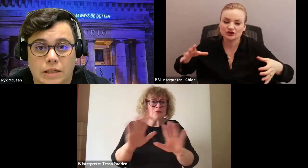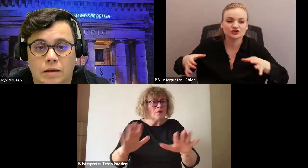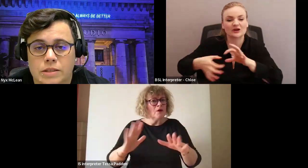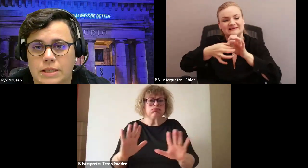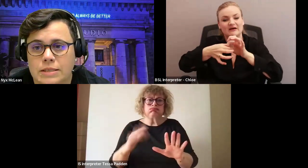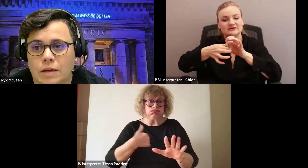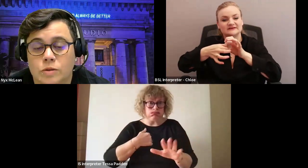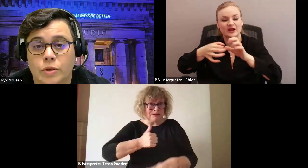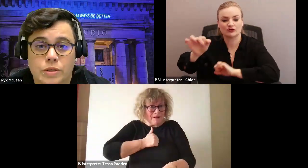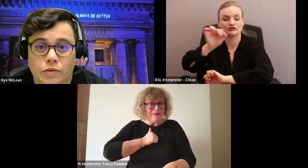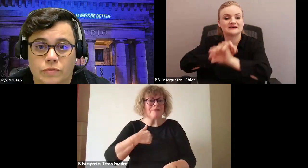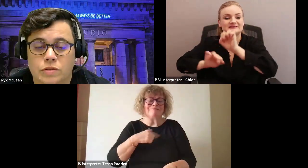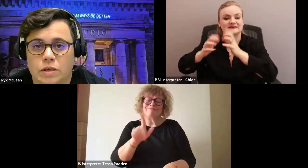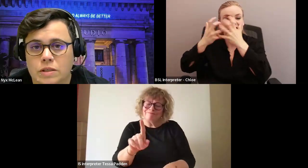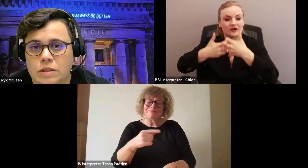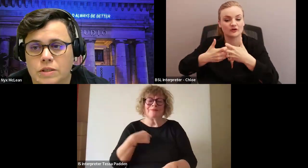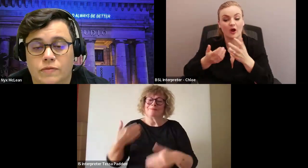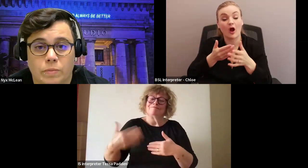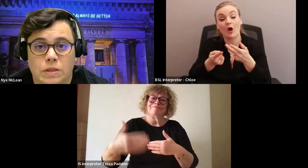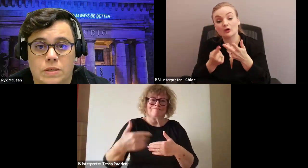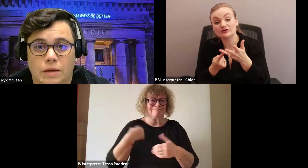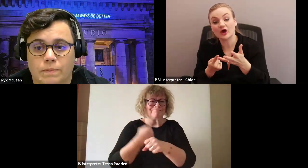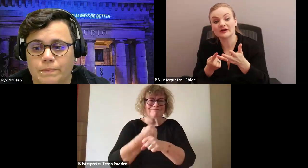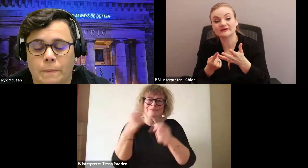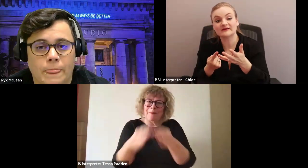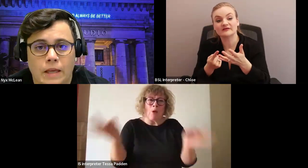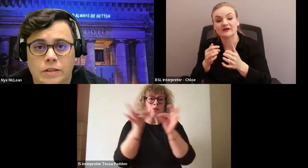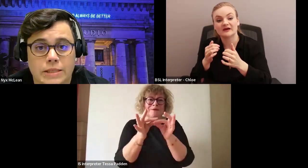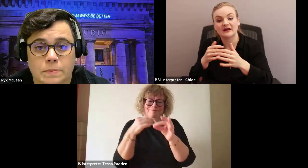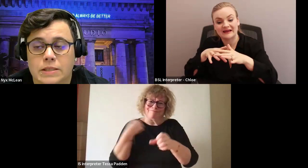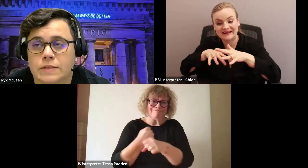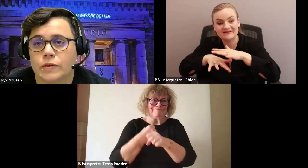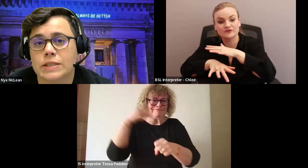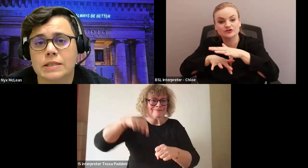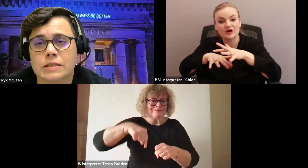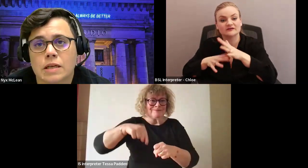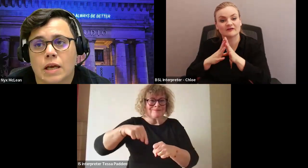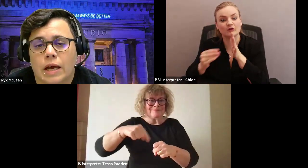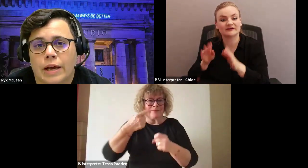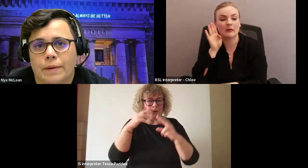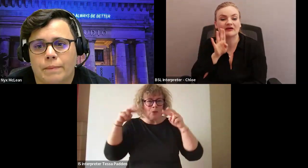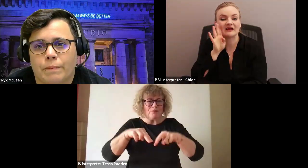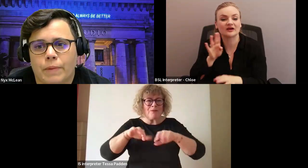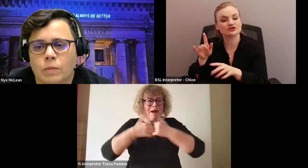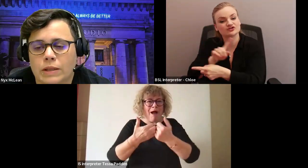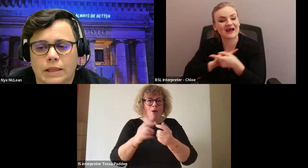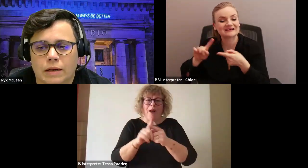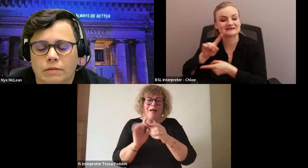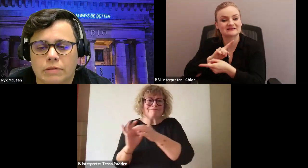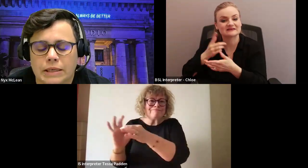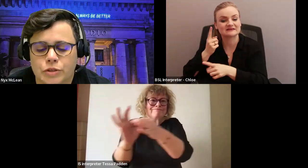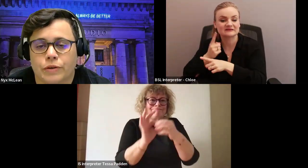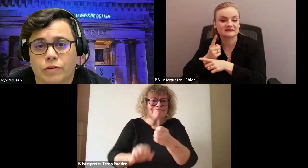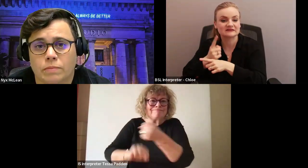resistant technologies, alternative infrastructures such as feminist chat spaces, for instance. And one thing